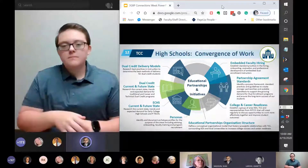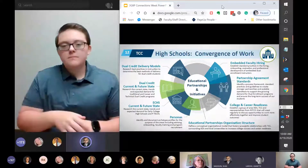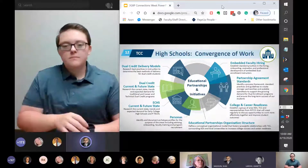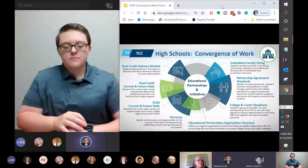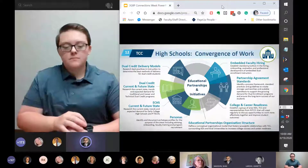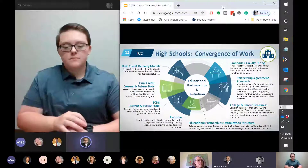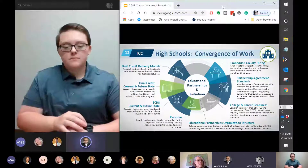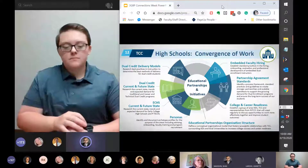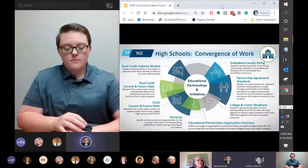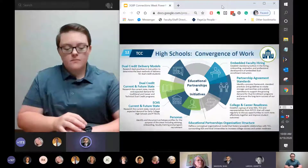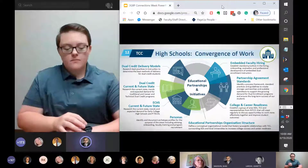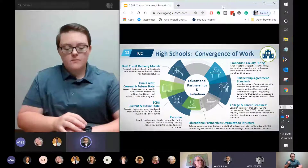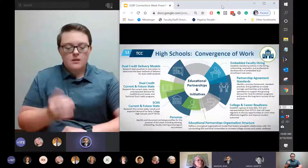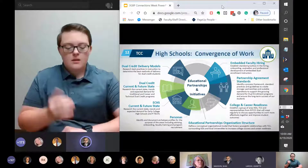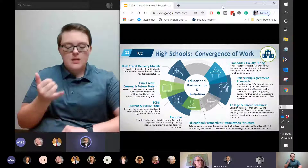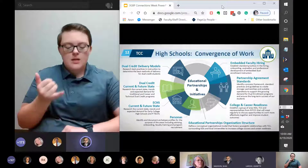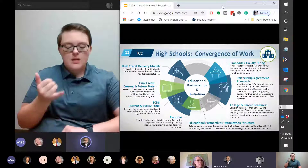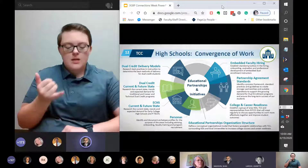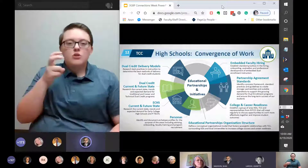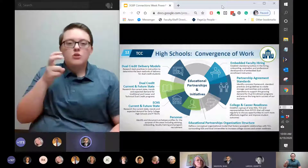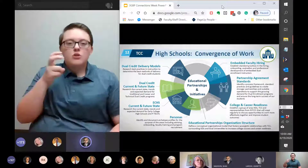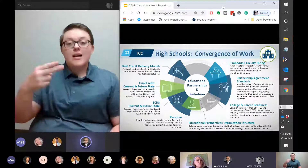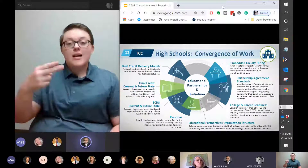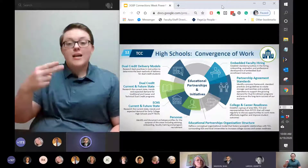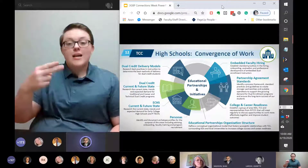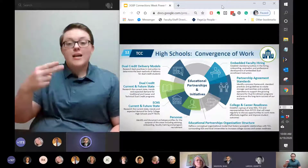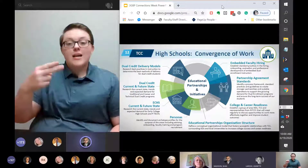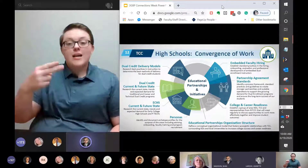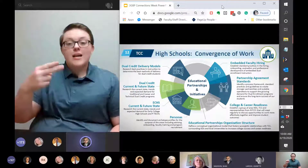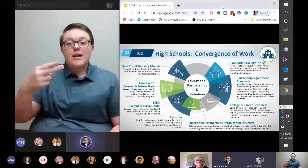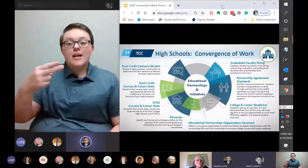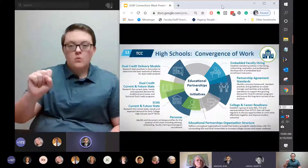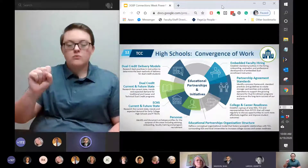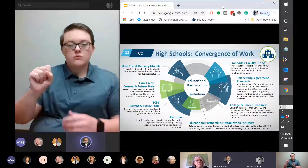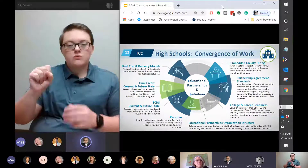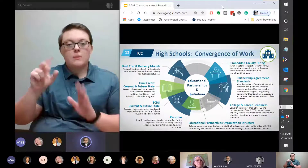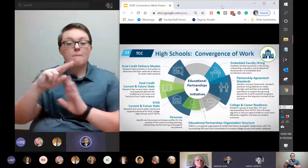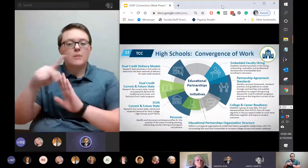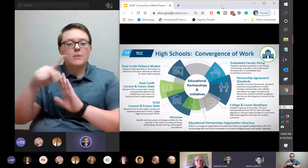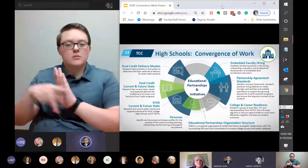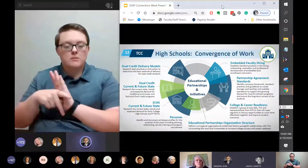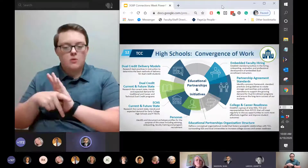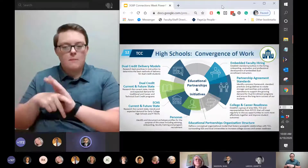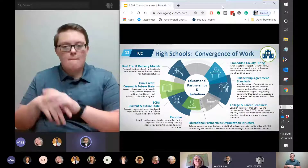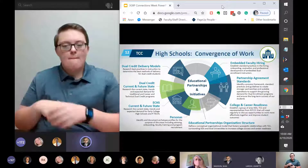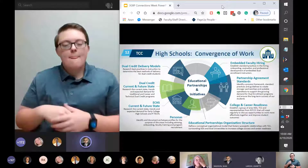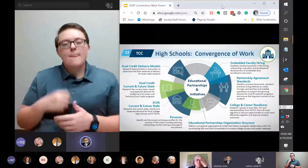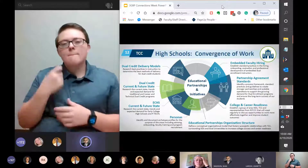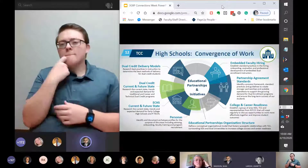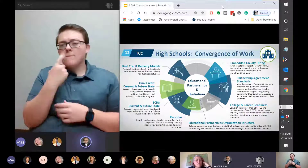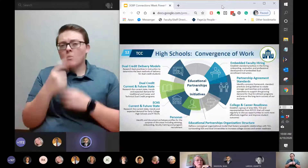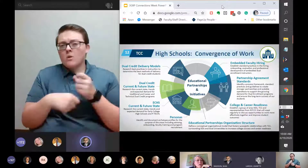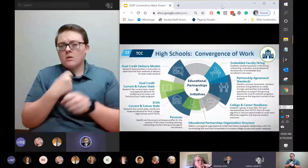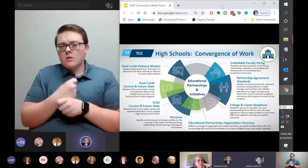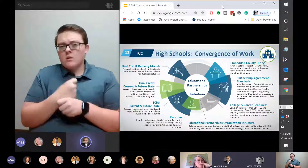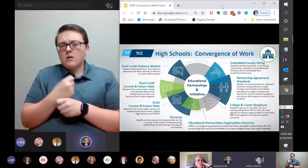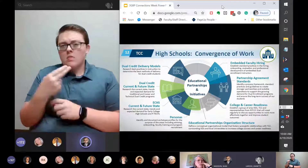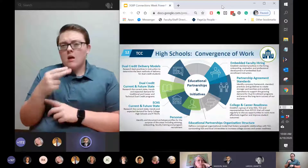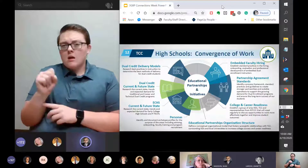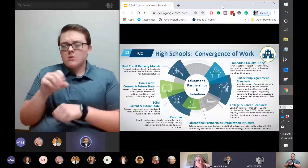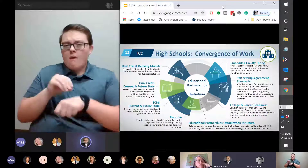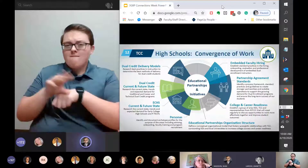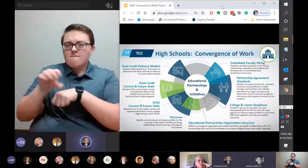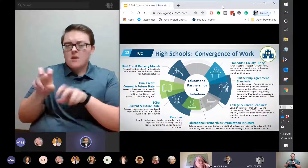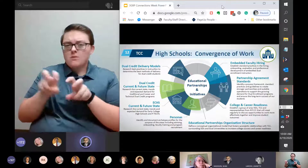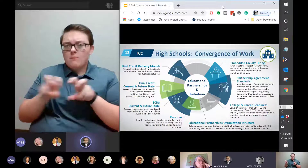Now we're going to transition to the high school's principal. Over the last year, the high school's advisory panel, and I